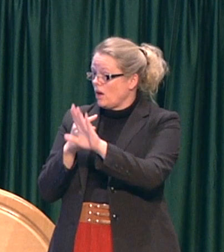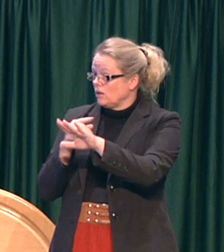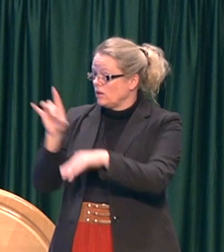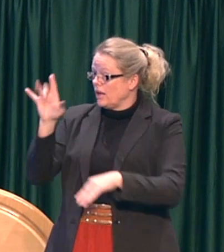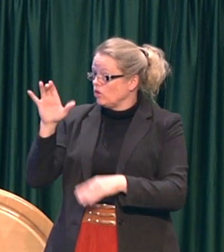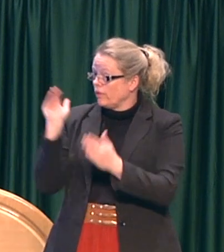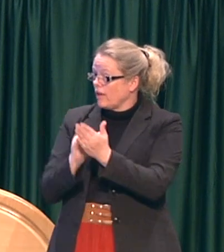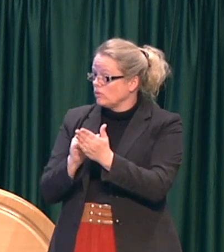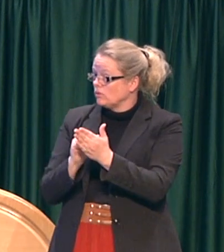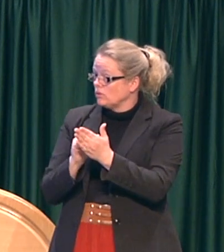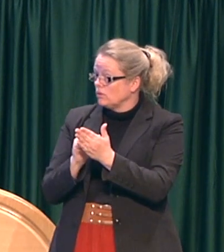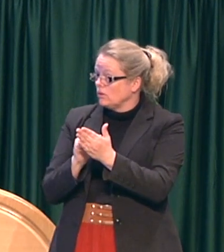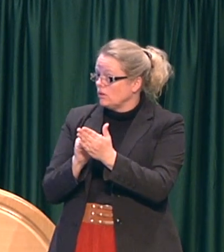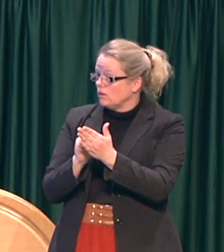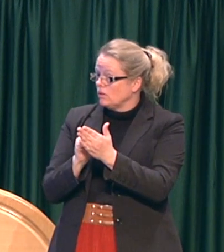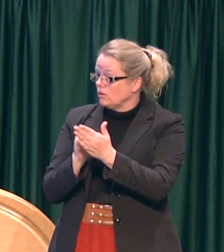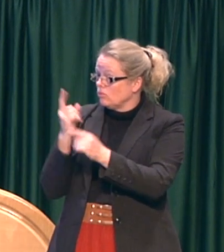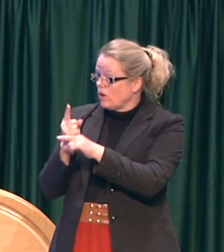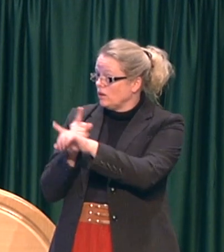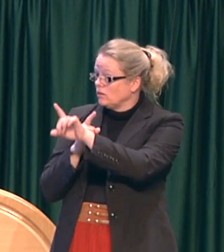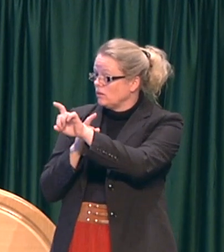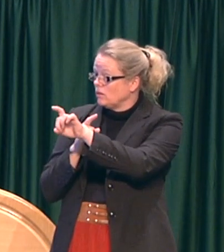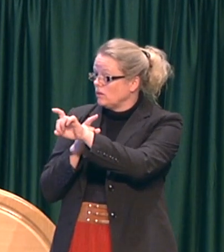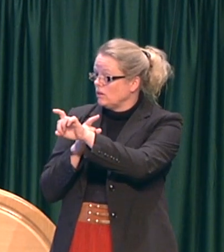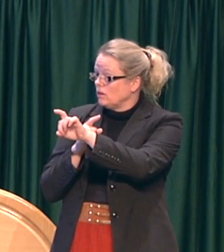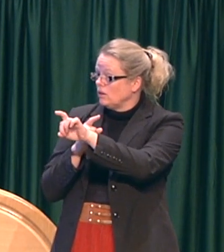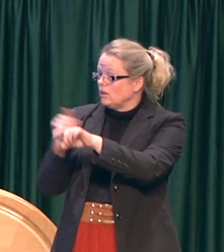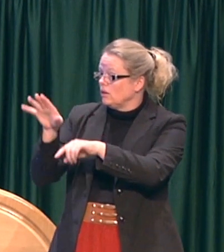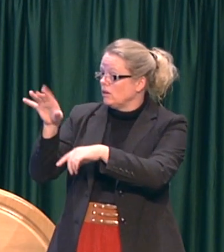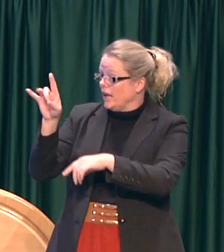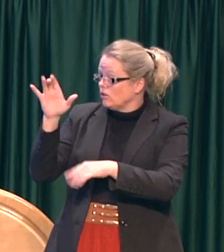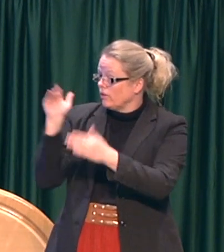800,000 Missourians, right? Is that the correct number I have, Chris? 800,000?